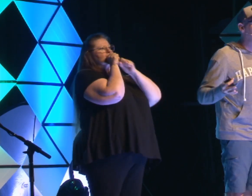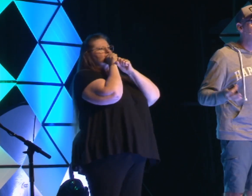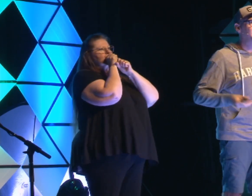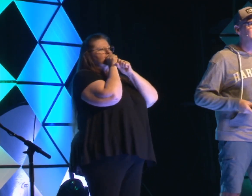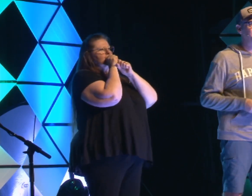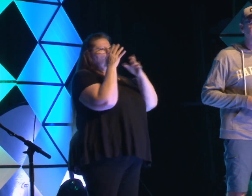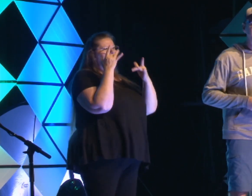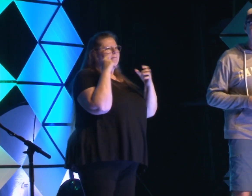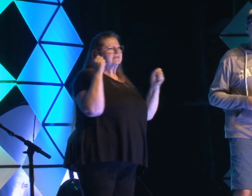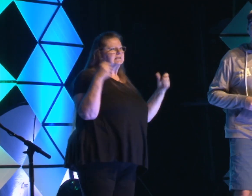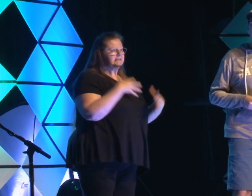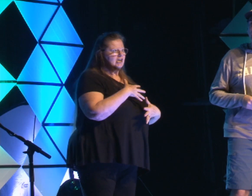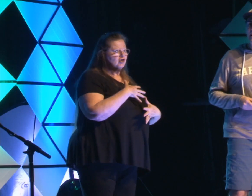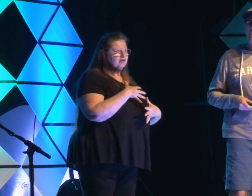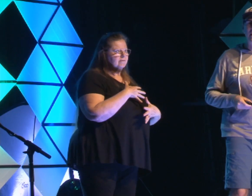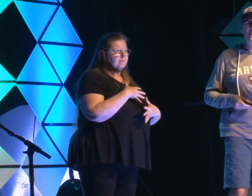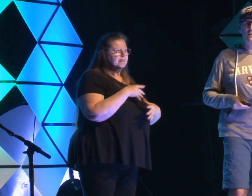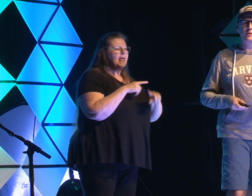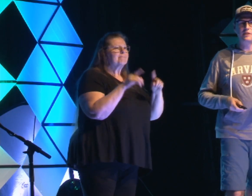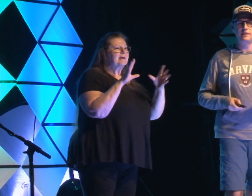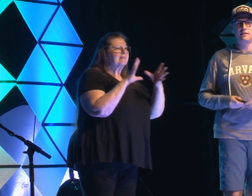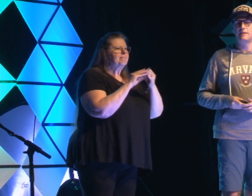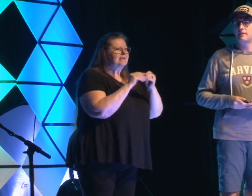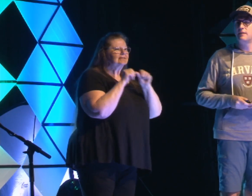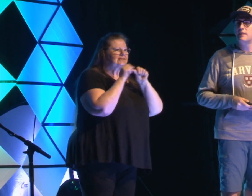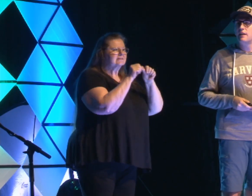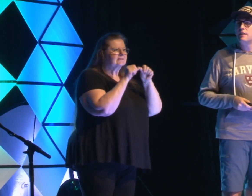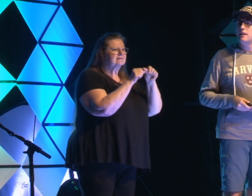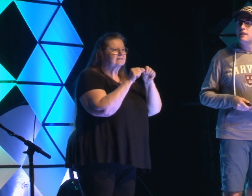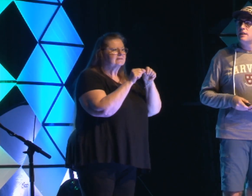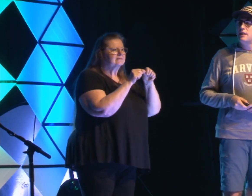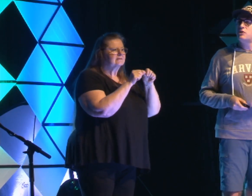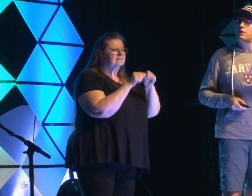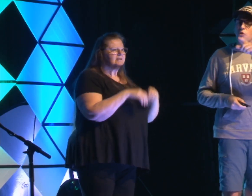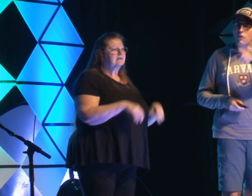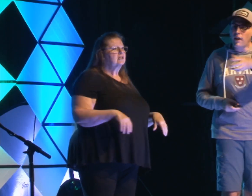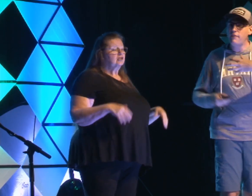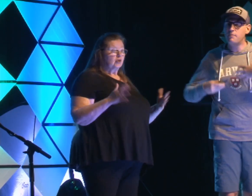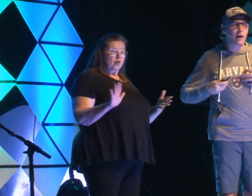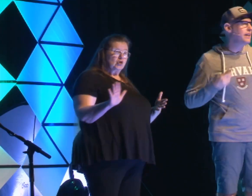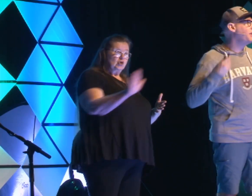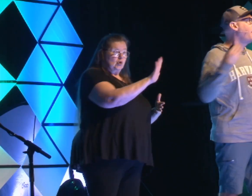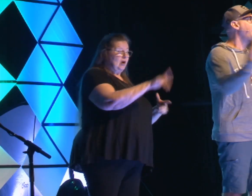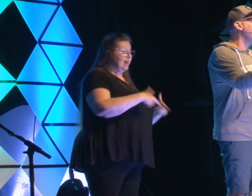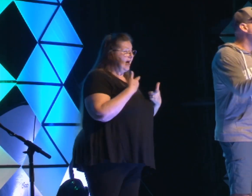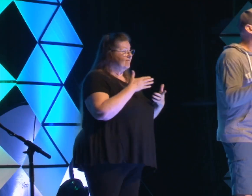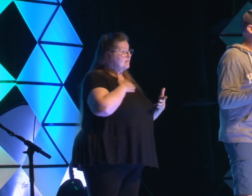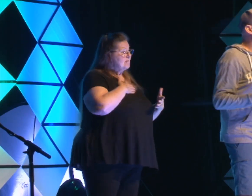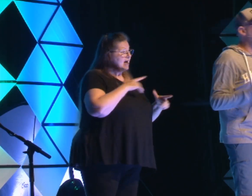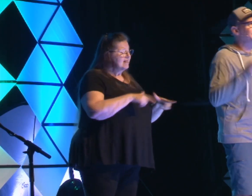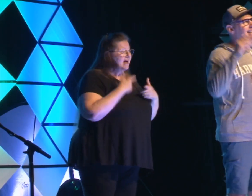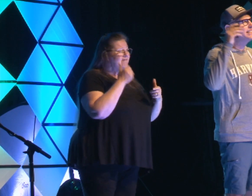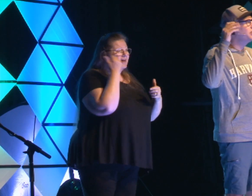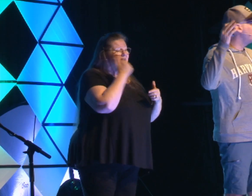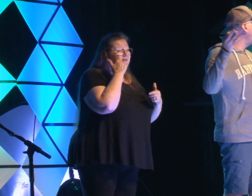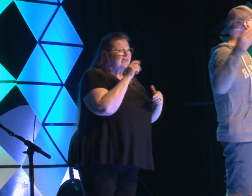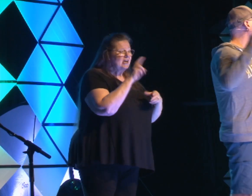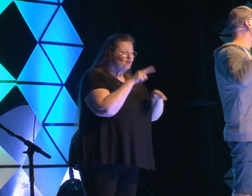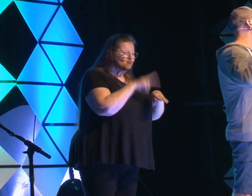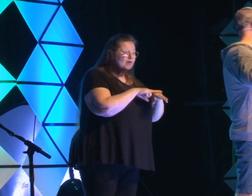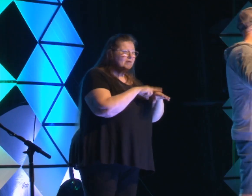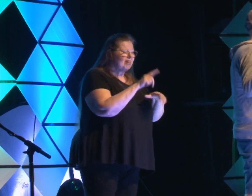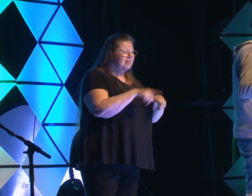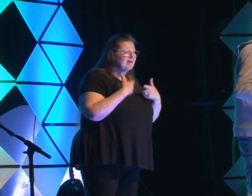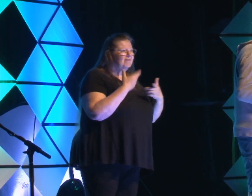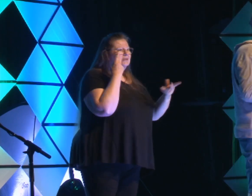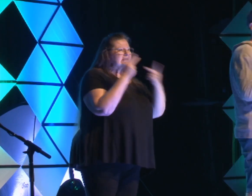because they're scared. But yet the message persists. And so in your life, in my life, in our everyday normal lives, in this story that